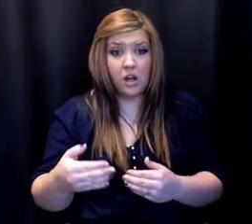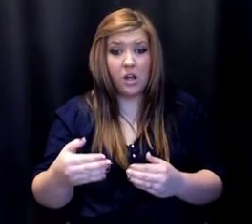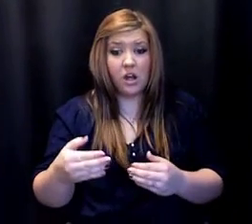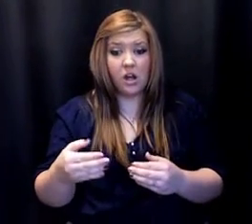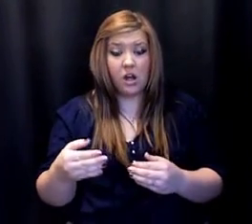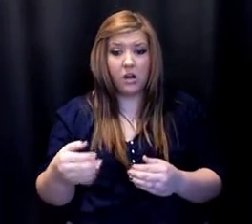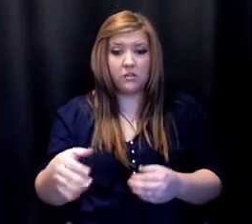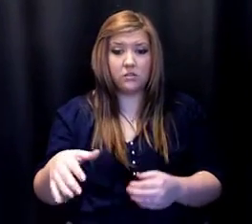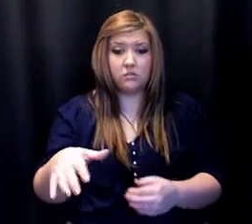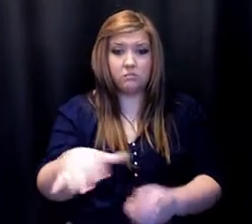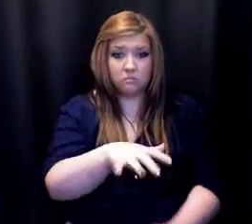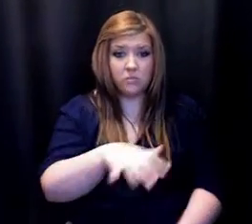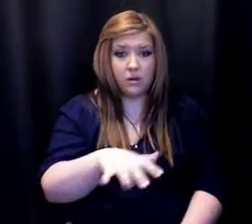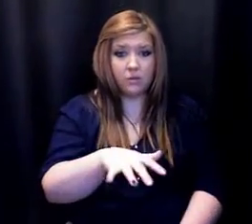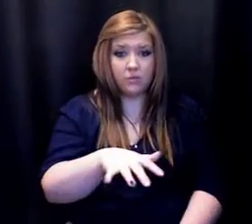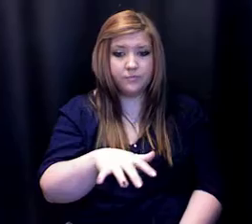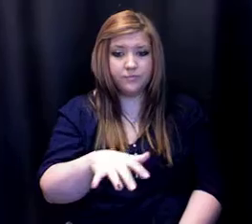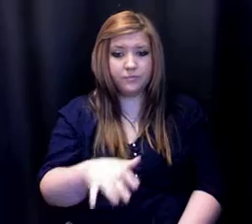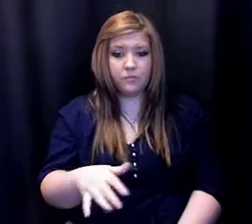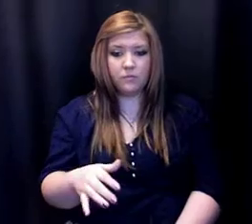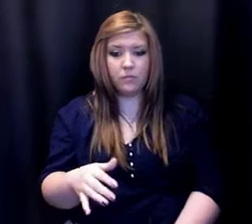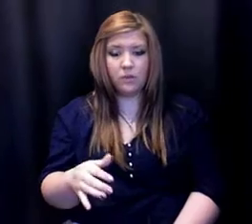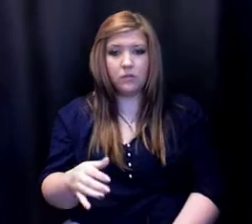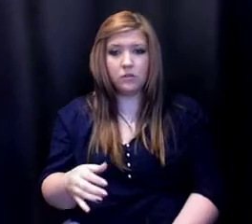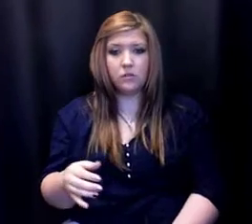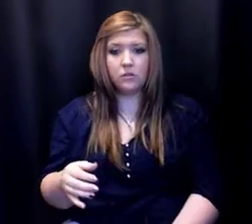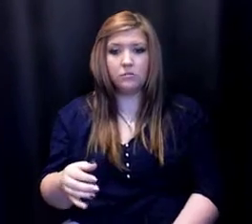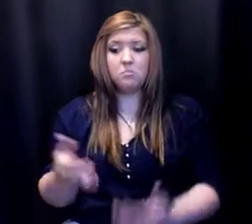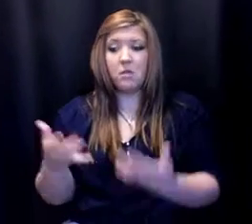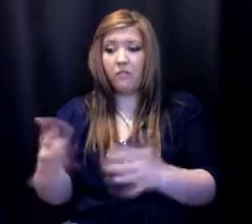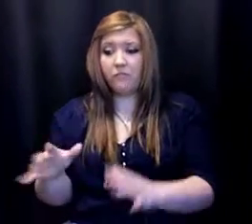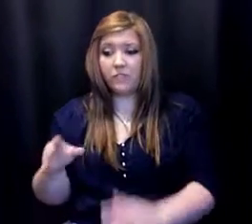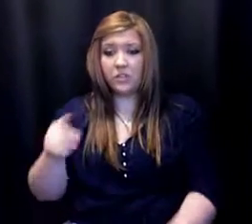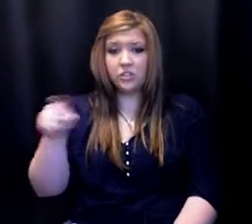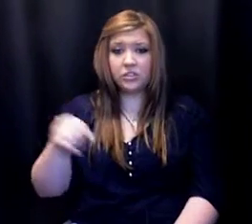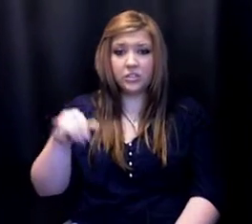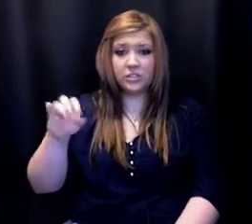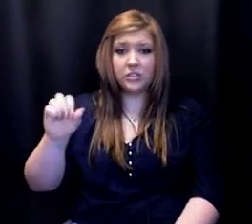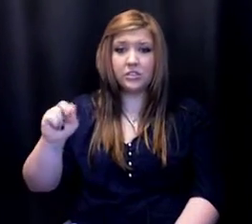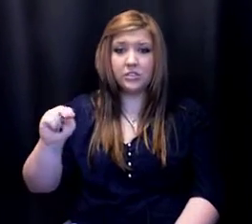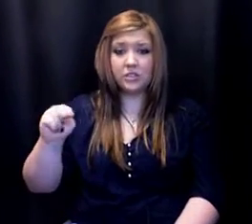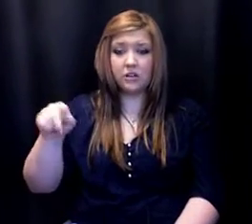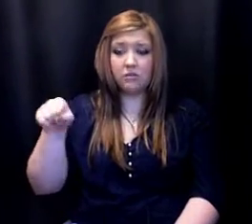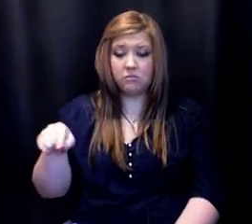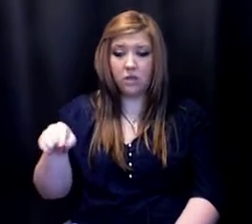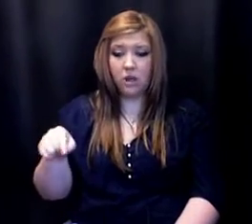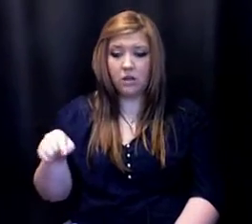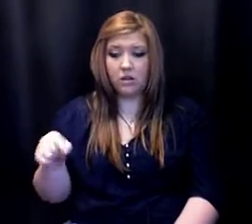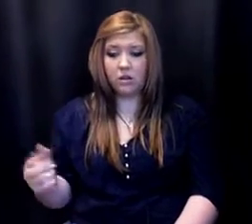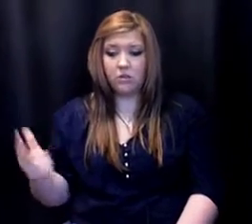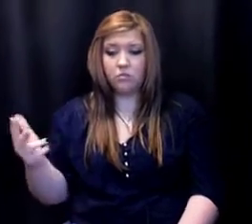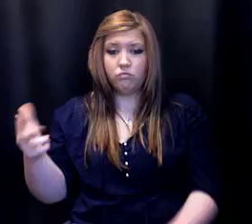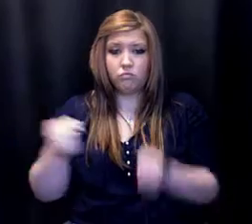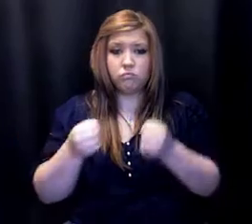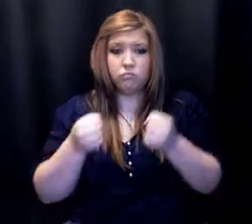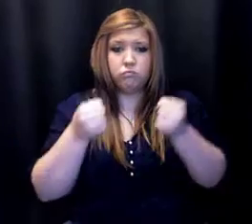Canyon. I remember when I was a kid, we had gone to the Grand Canyon, but it had been a long time, and